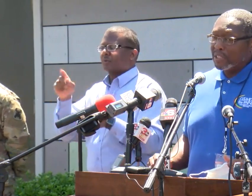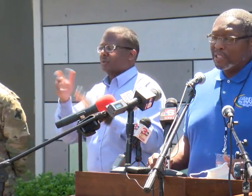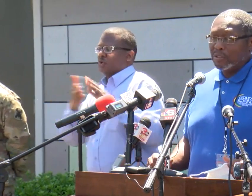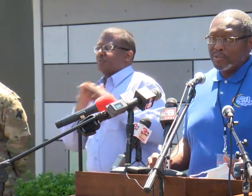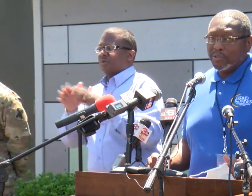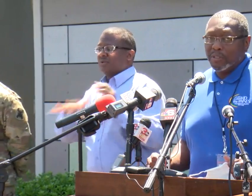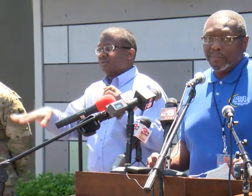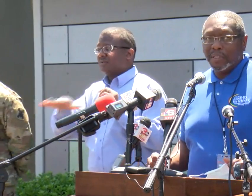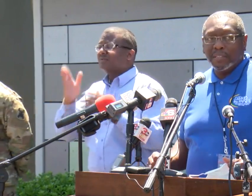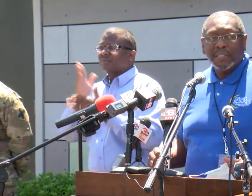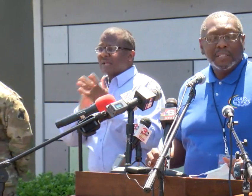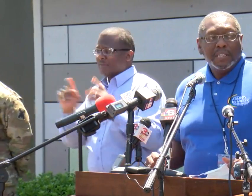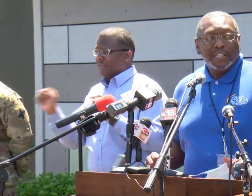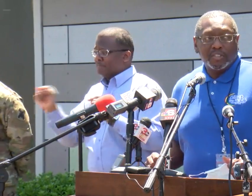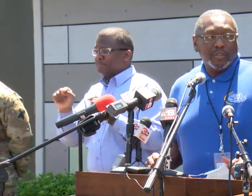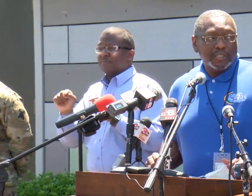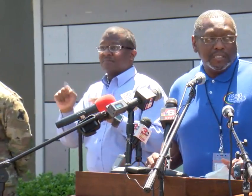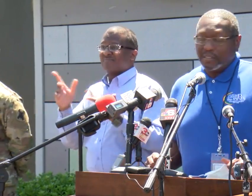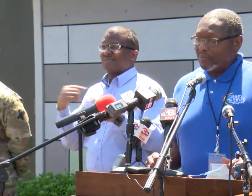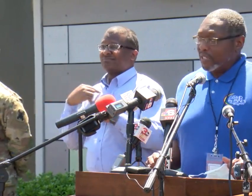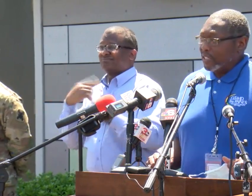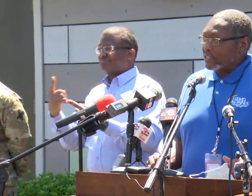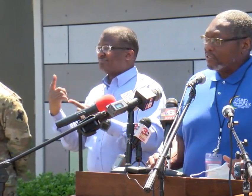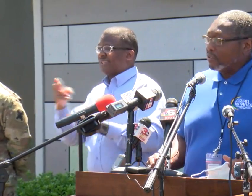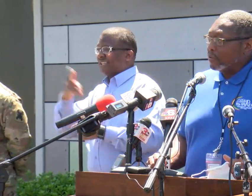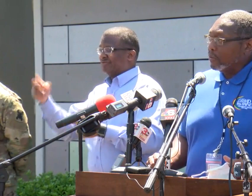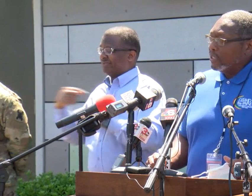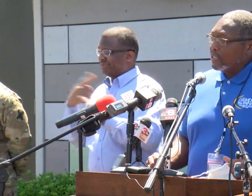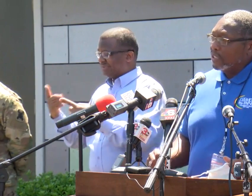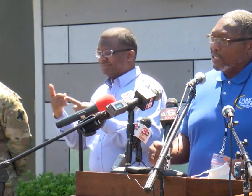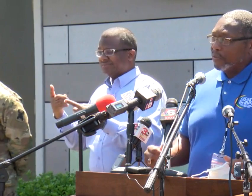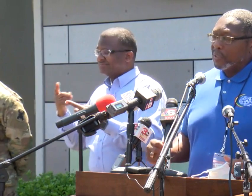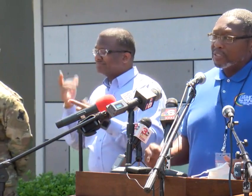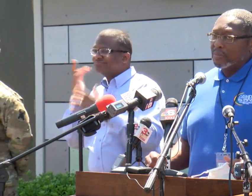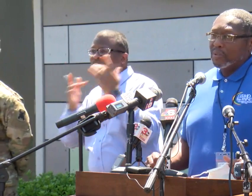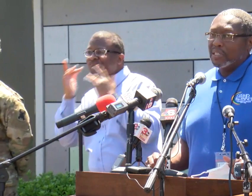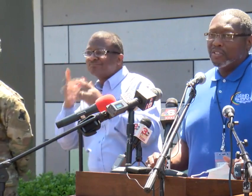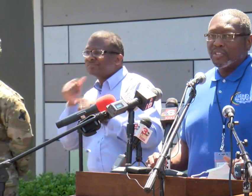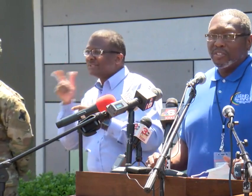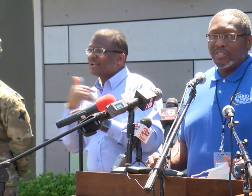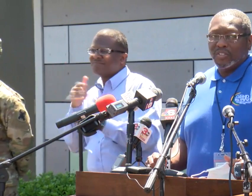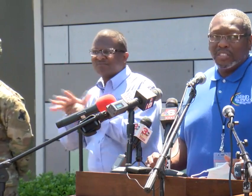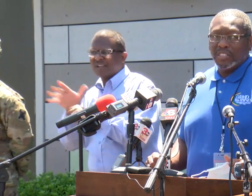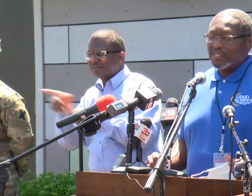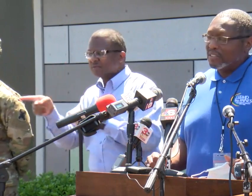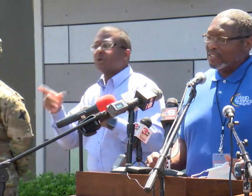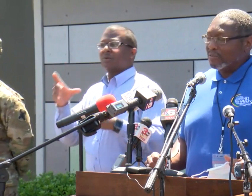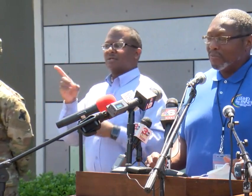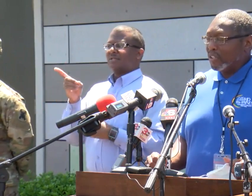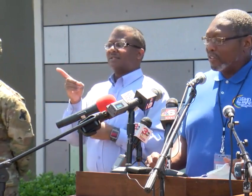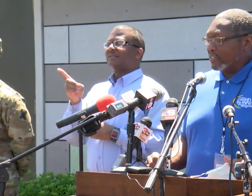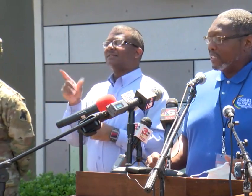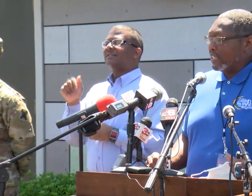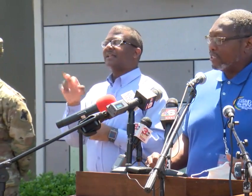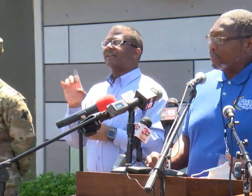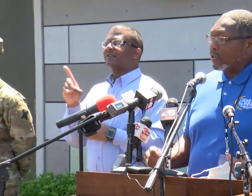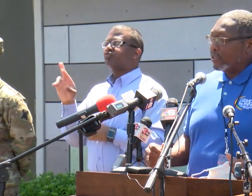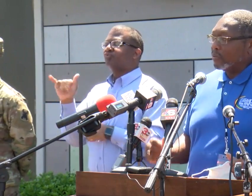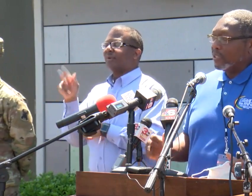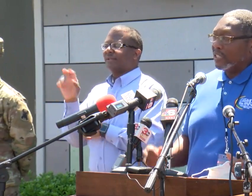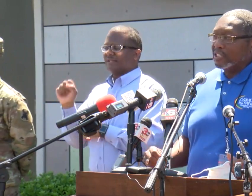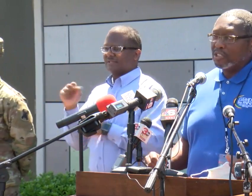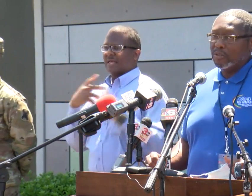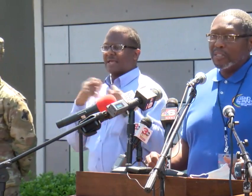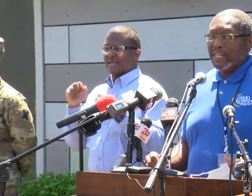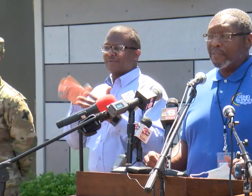community, particularly those who have been historically disadvantaged. And so David Raines Community Health Centers is very excited to